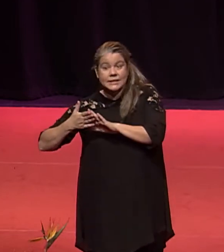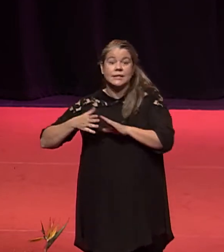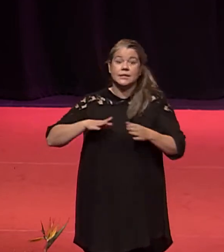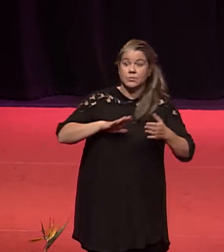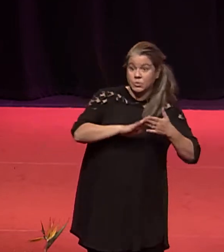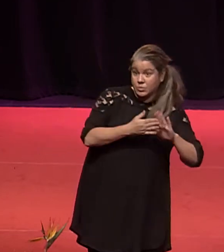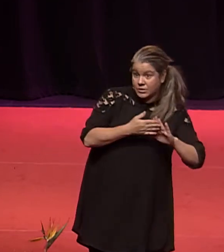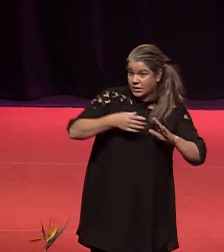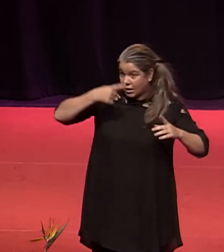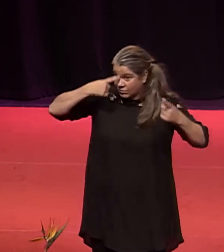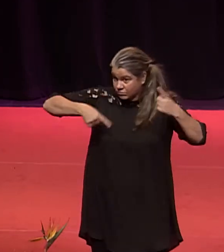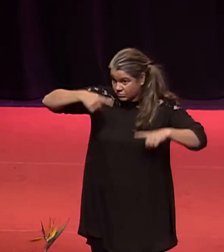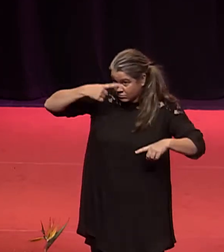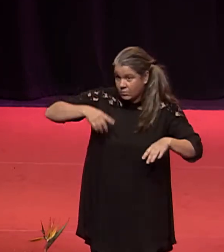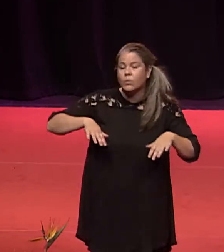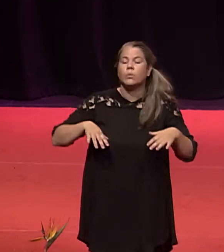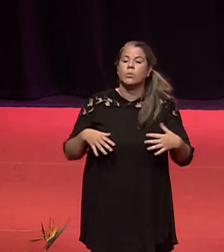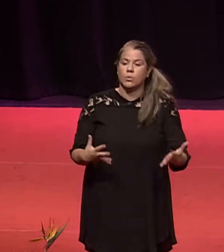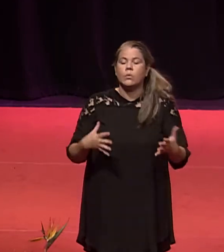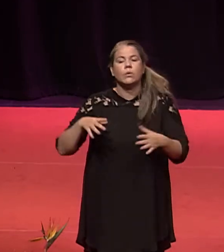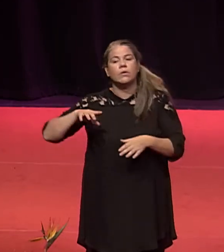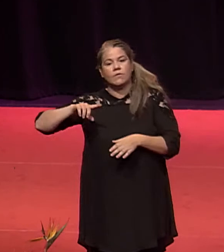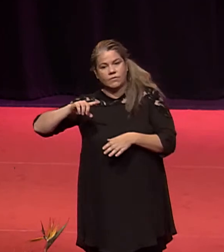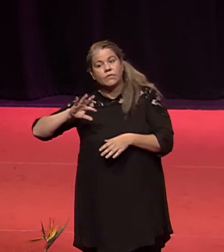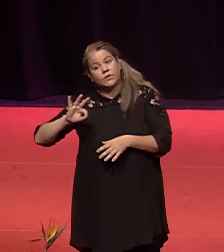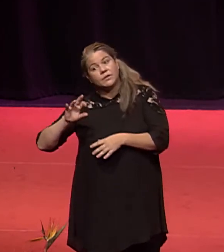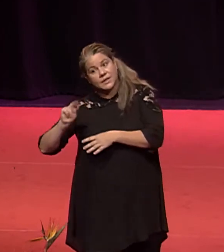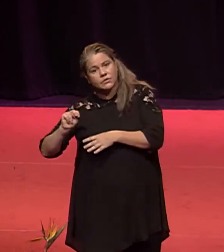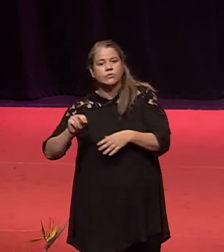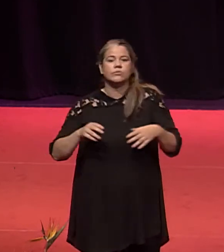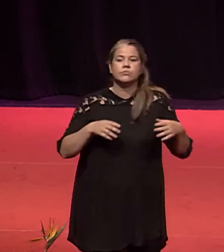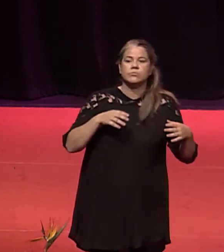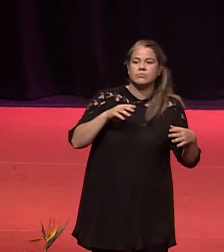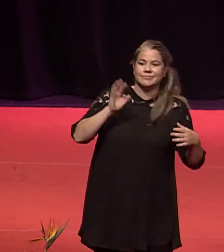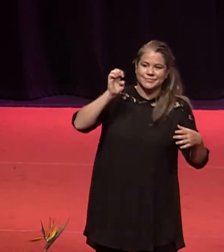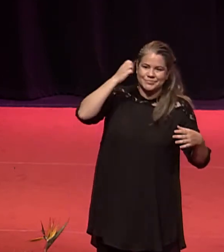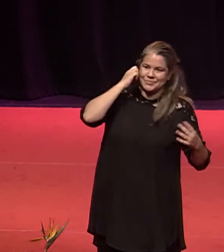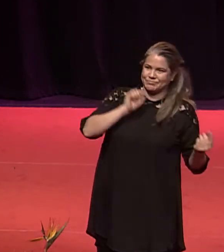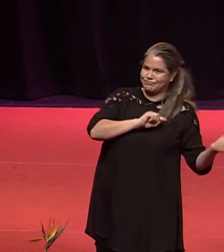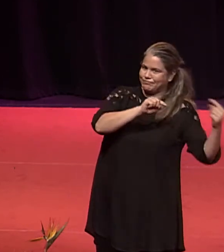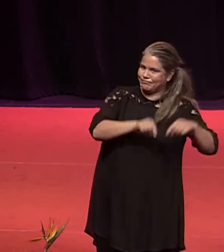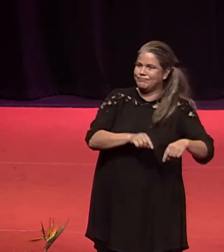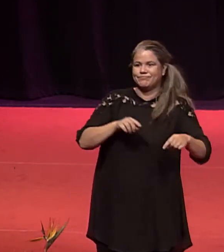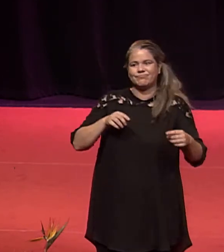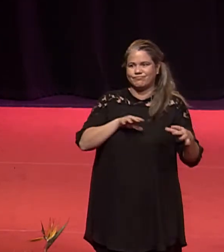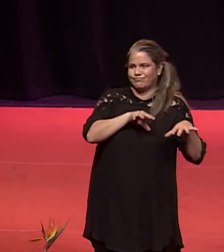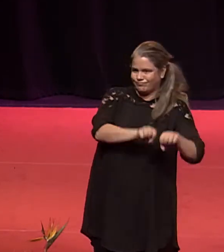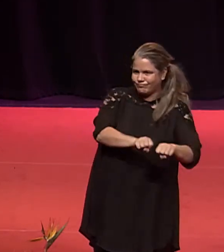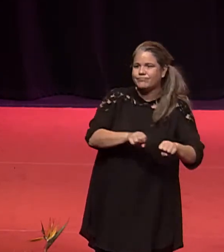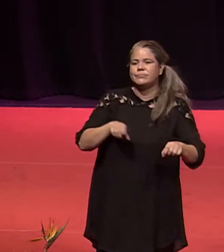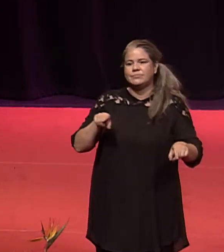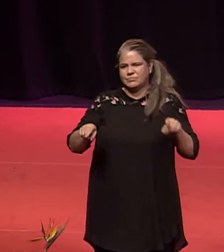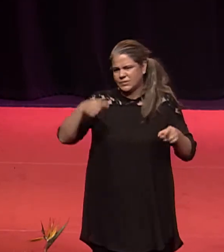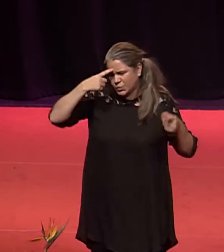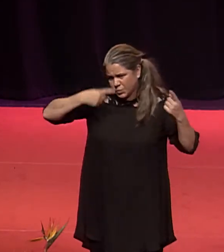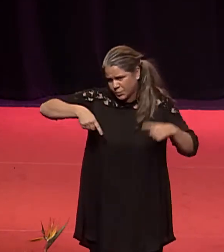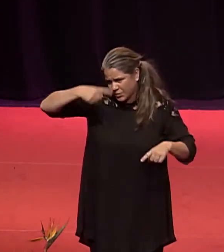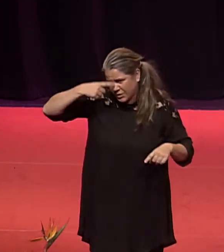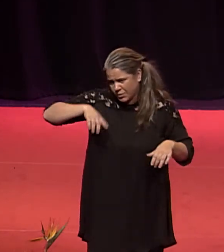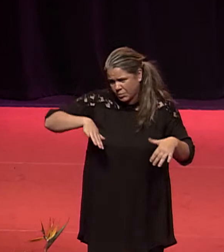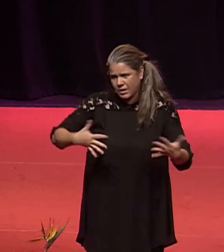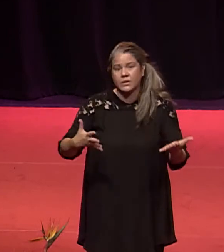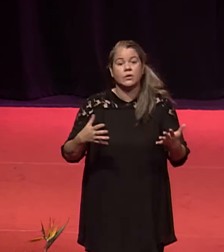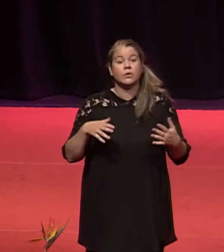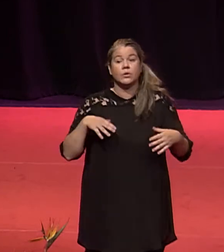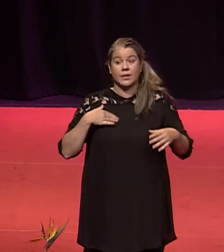how they would act and support each other. And so with the two-row wampum, the rows of beads represent two peoples moving along on